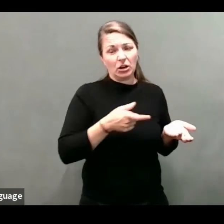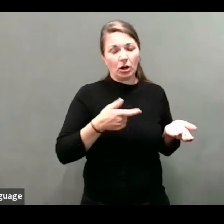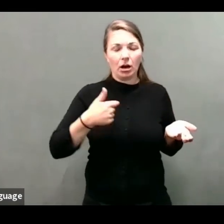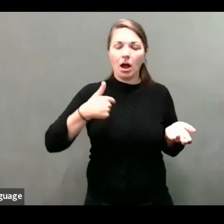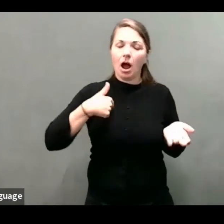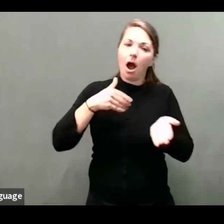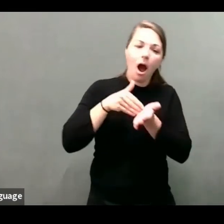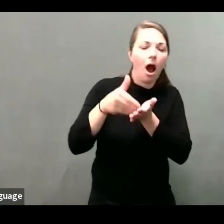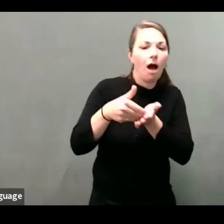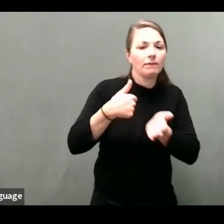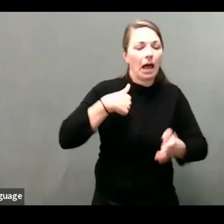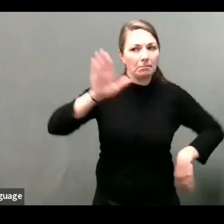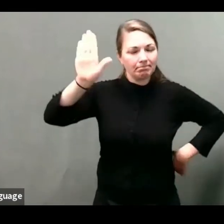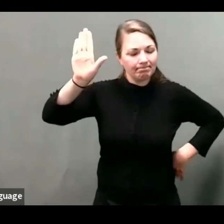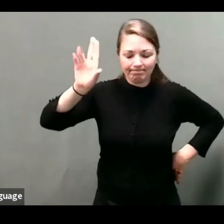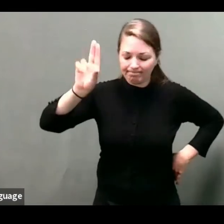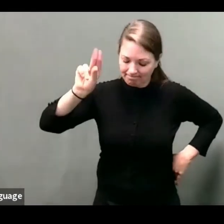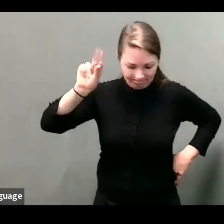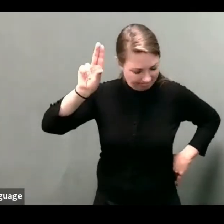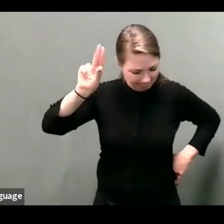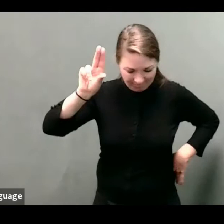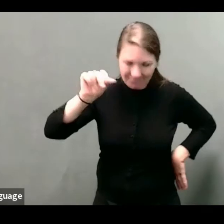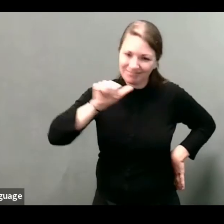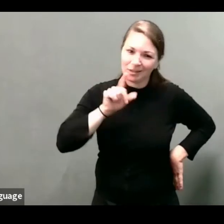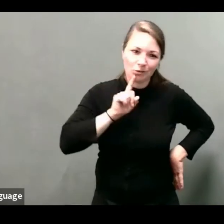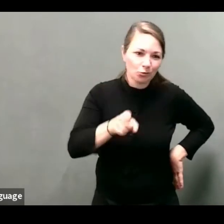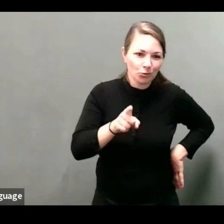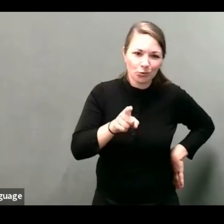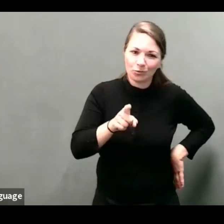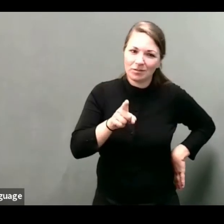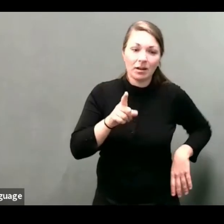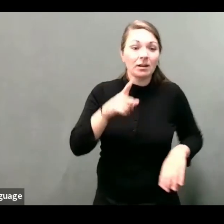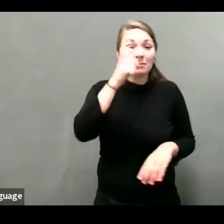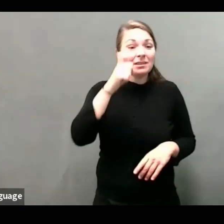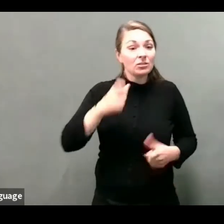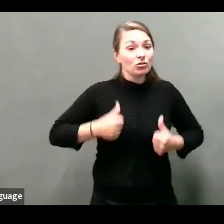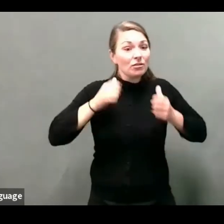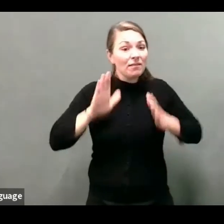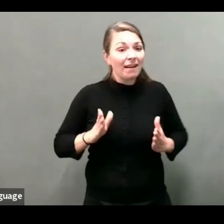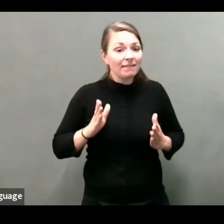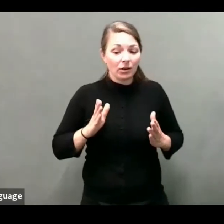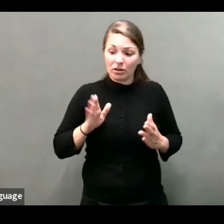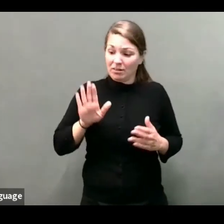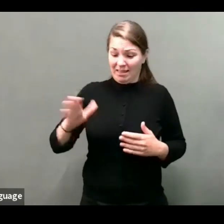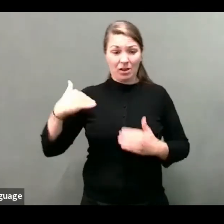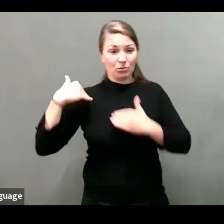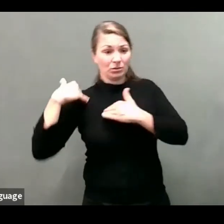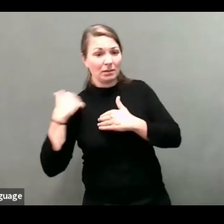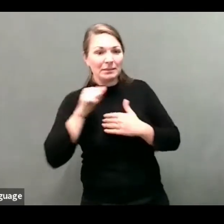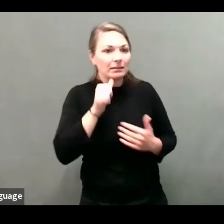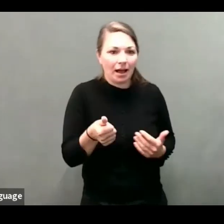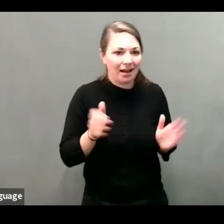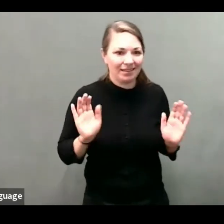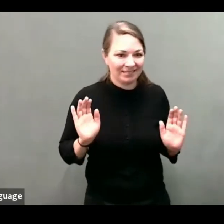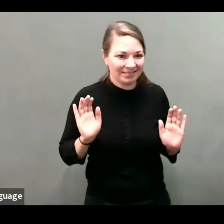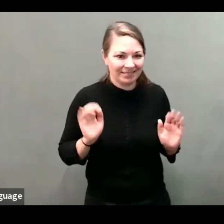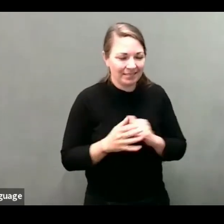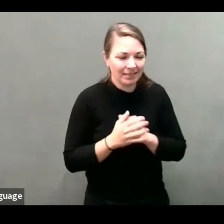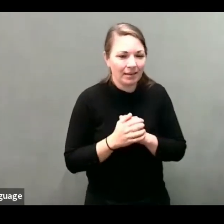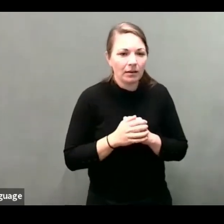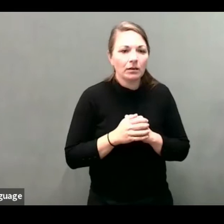within medical advocacy, because it's really, again, that's just not the responsibility of the survivor. And so it's just a matter of